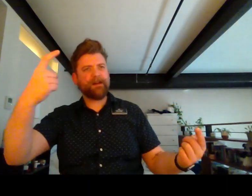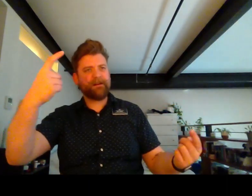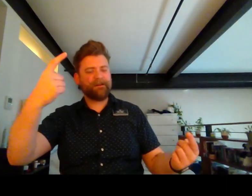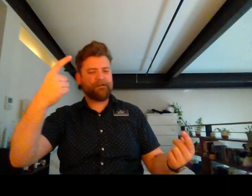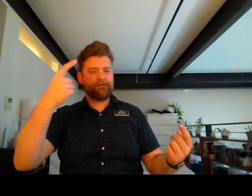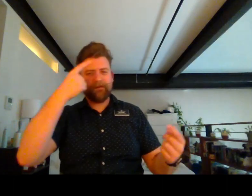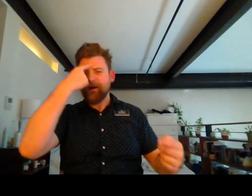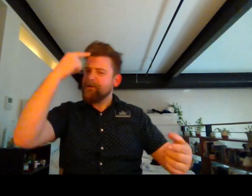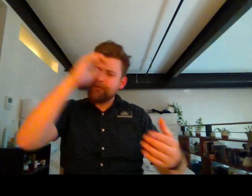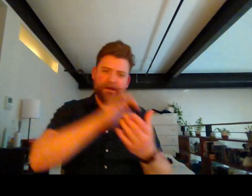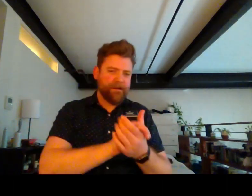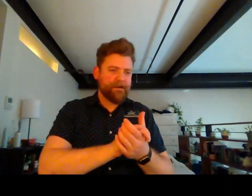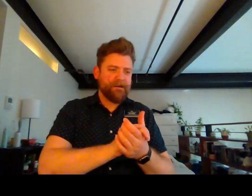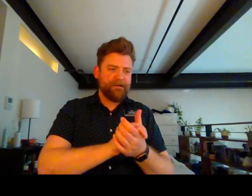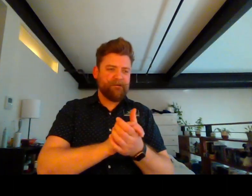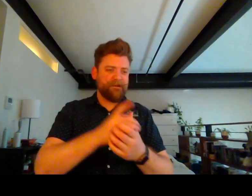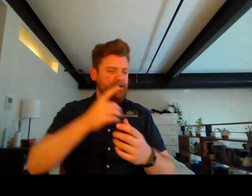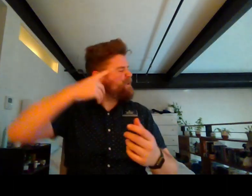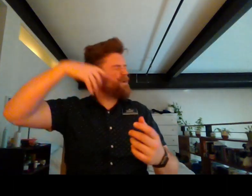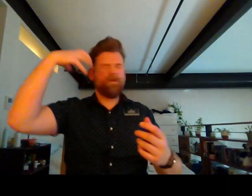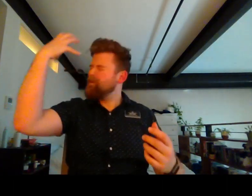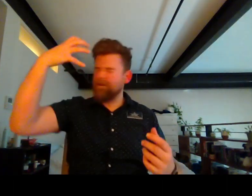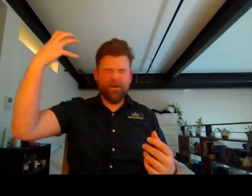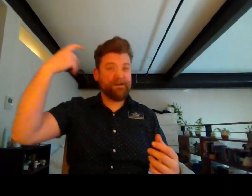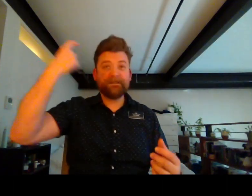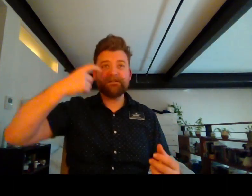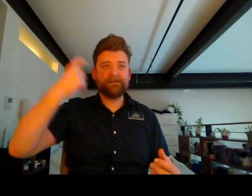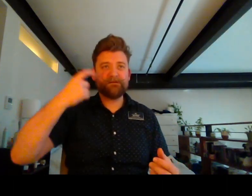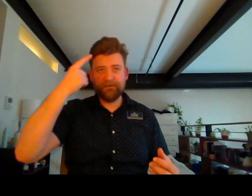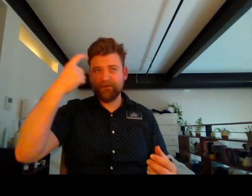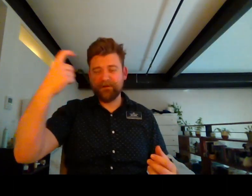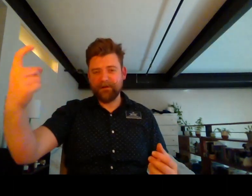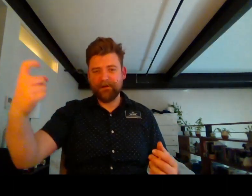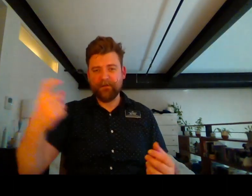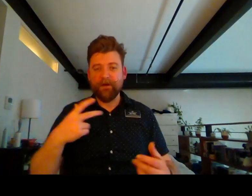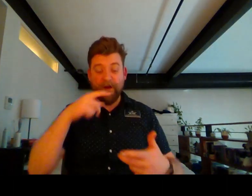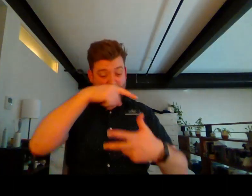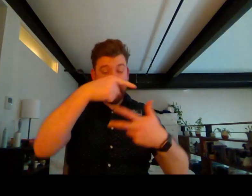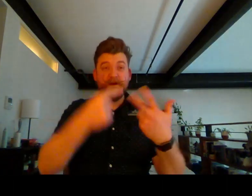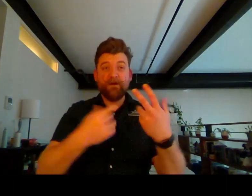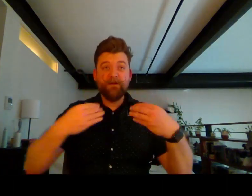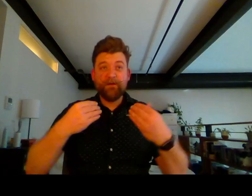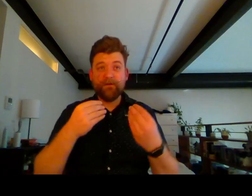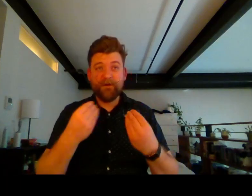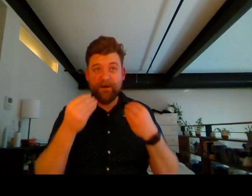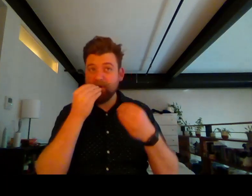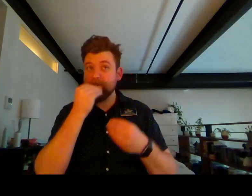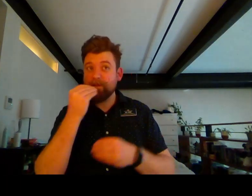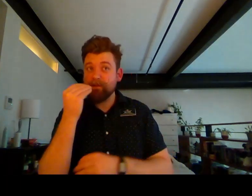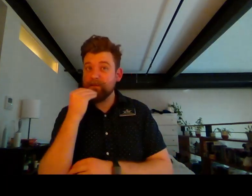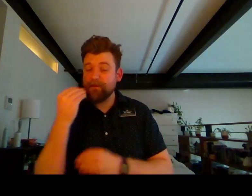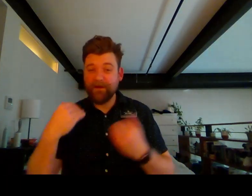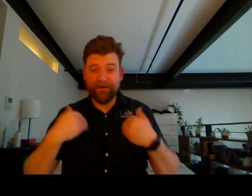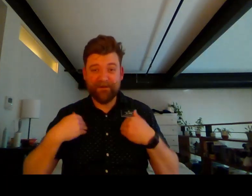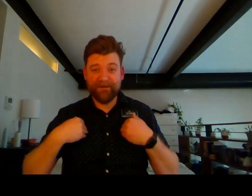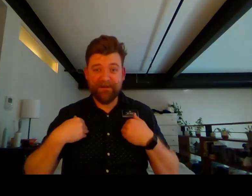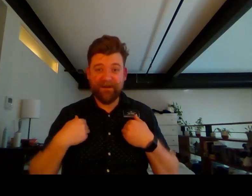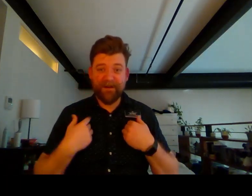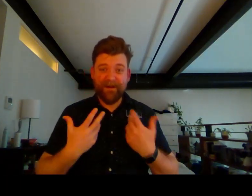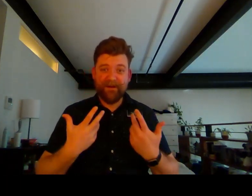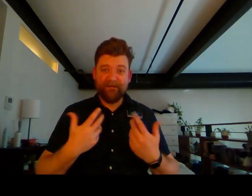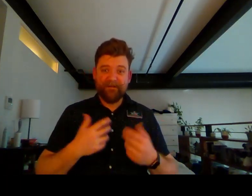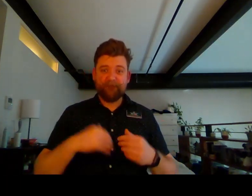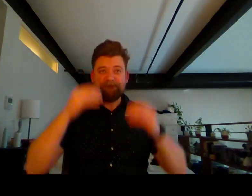their bodies, education, culture for their minds, dignity, equality, and freedom for their spirits.